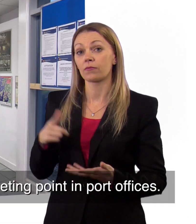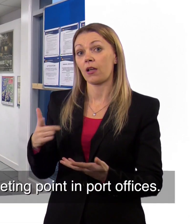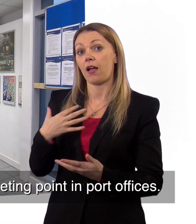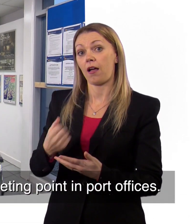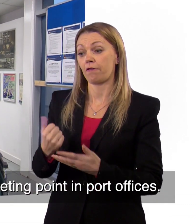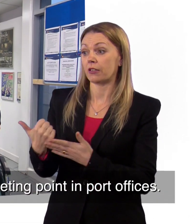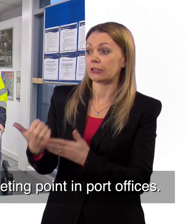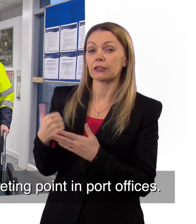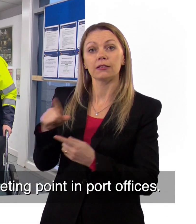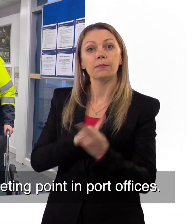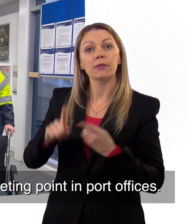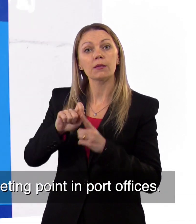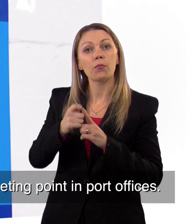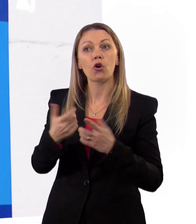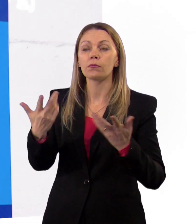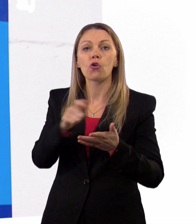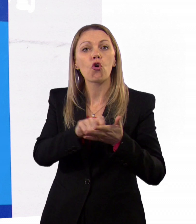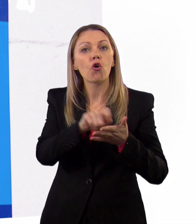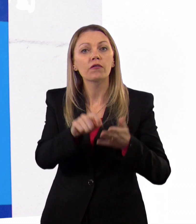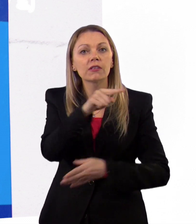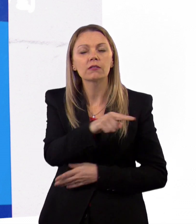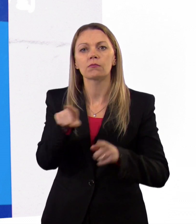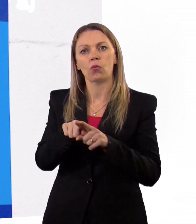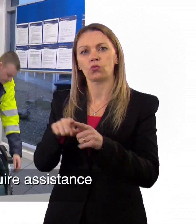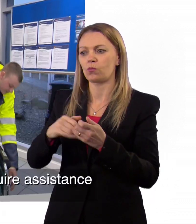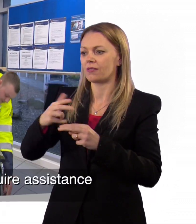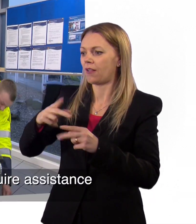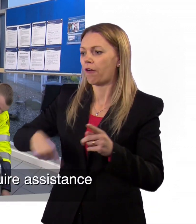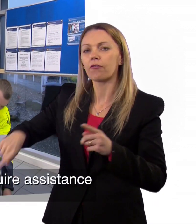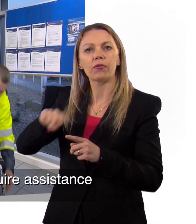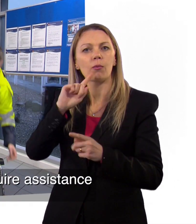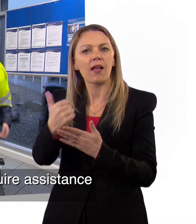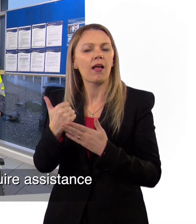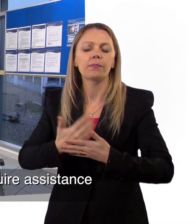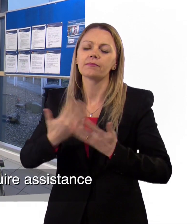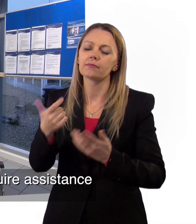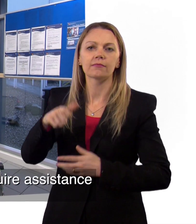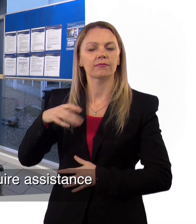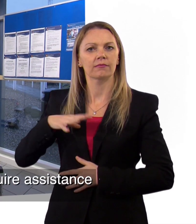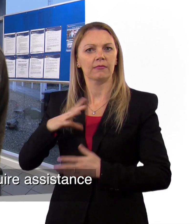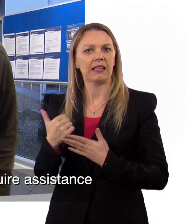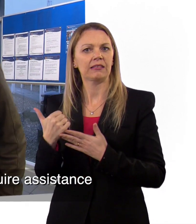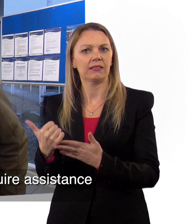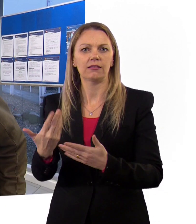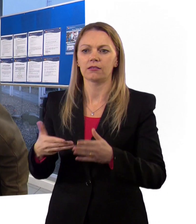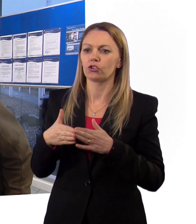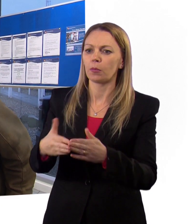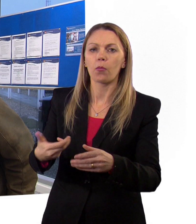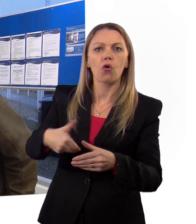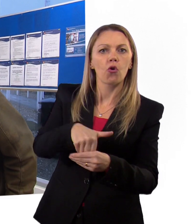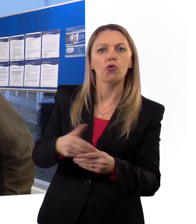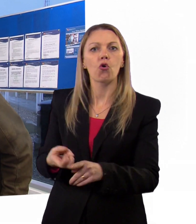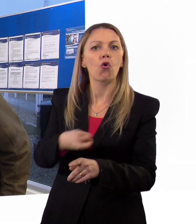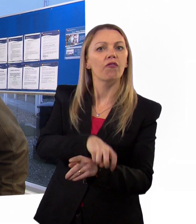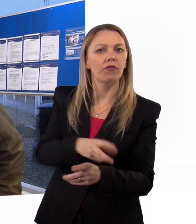passenger assistance meeting point in port offices, and CalMac staff will help those who require assistance on and off the ships. I'll